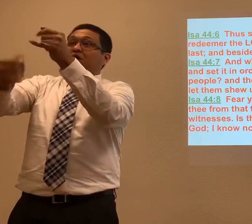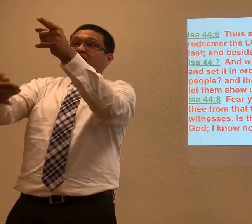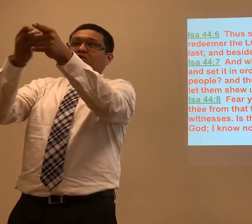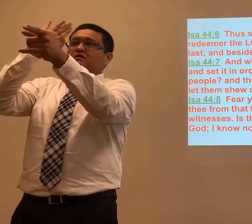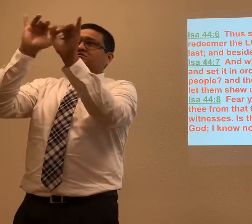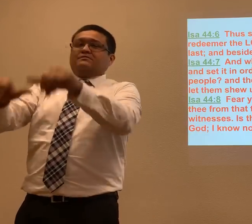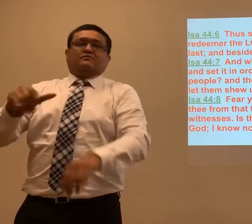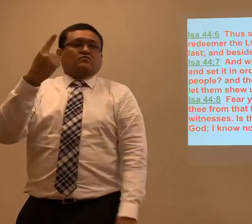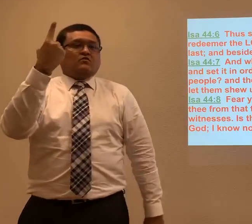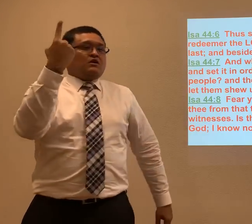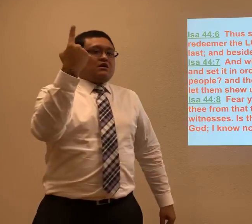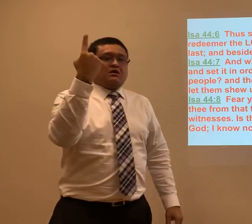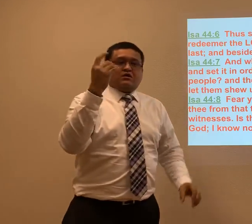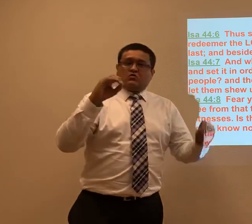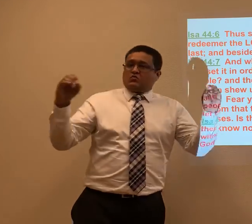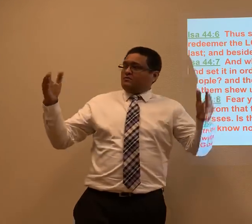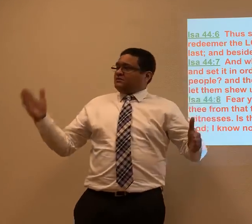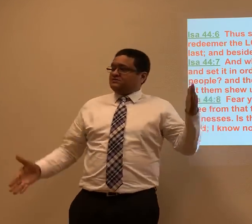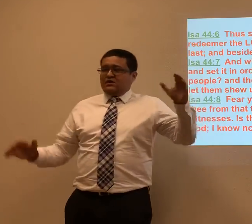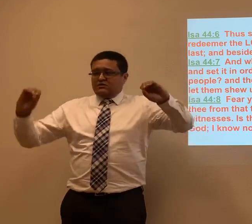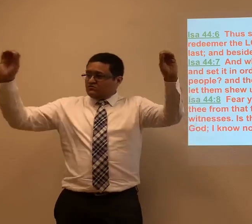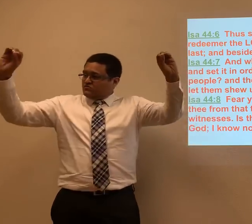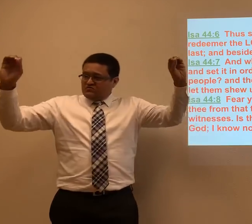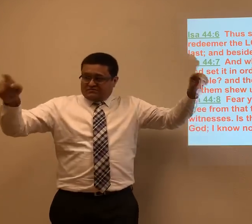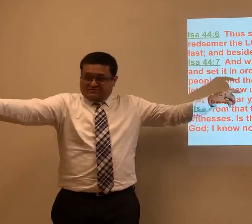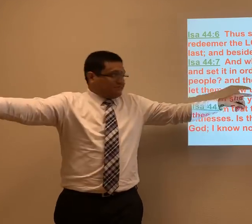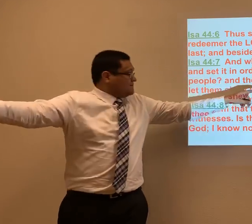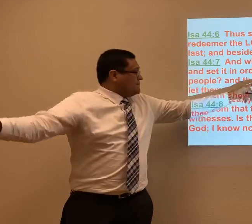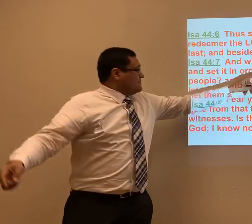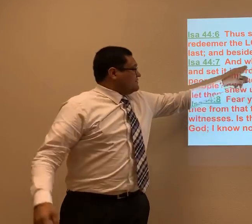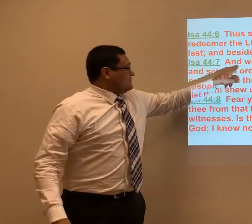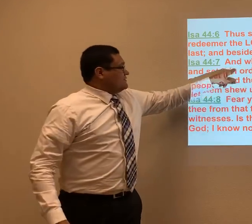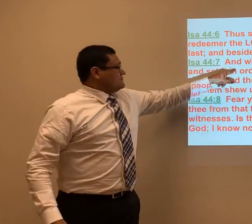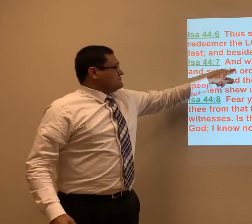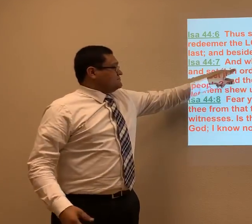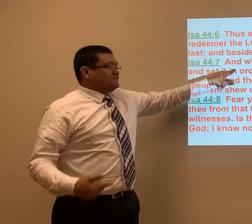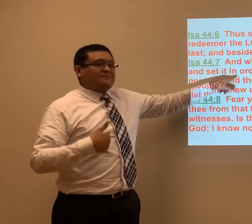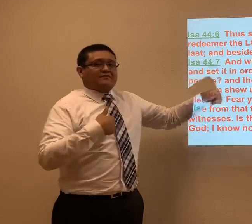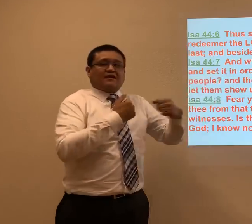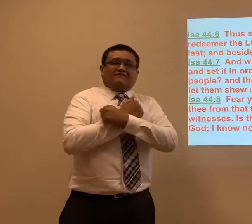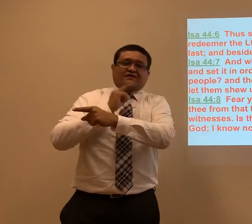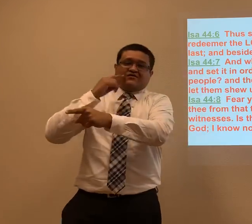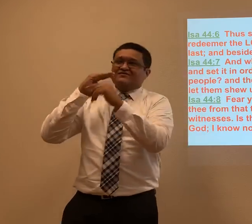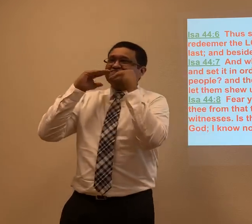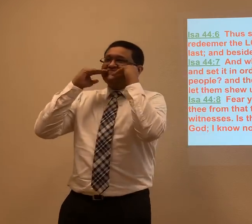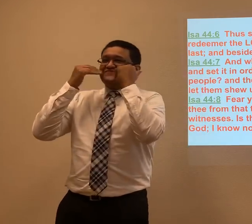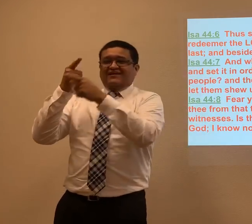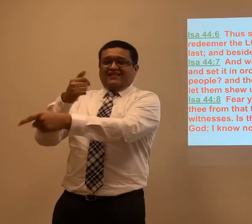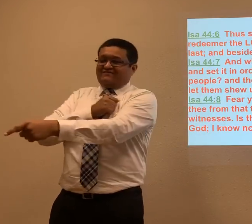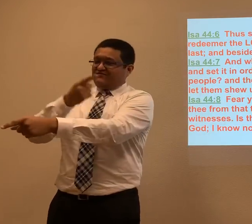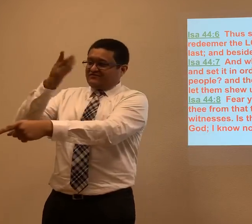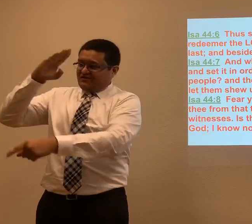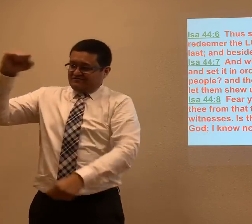at the end of the world, it's still going to be the same. Only one God. There's no God beside him. And verse